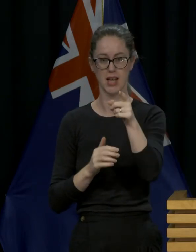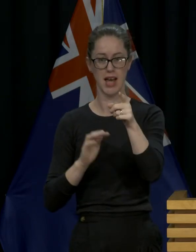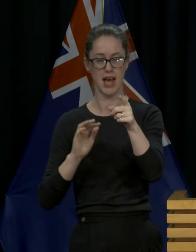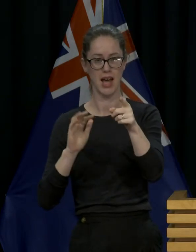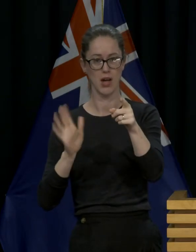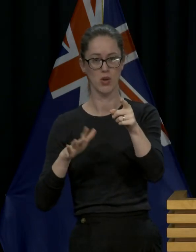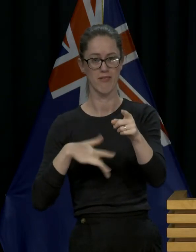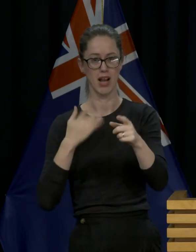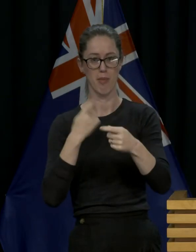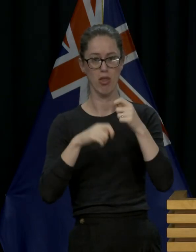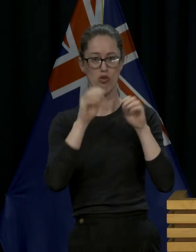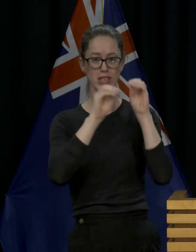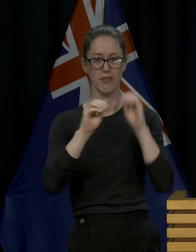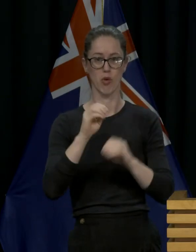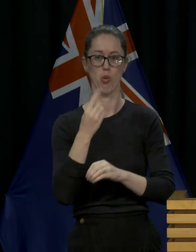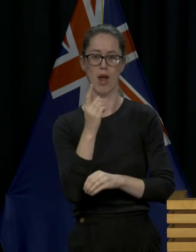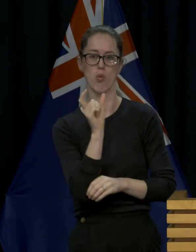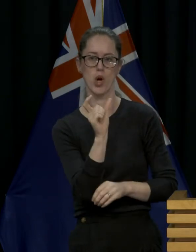you categorise this reshuffle?